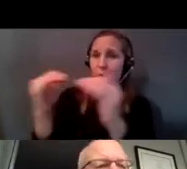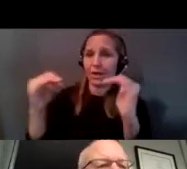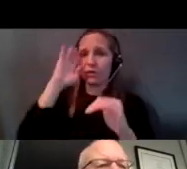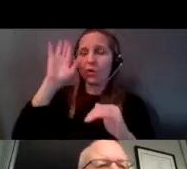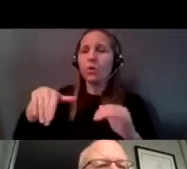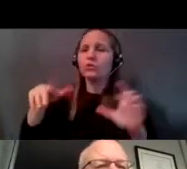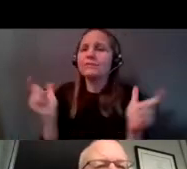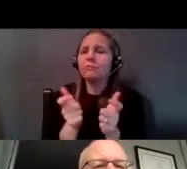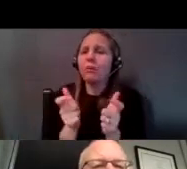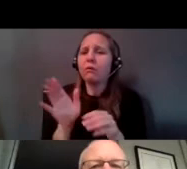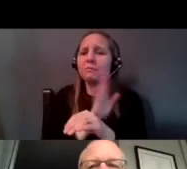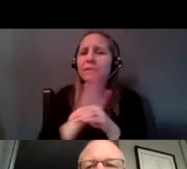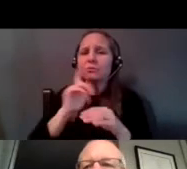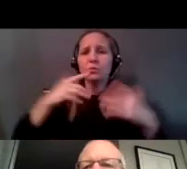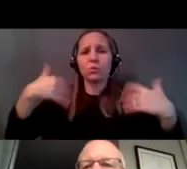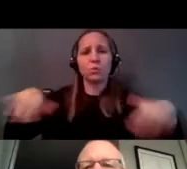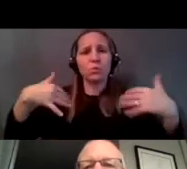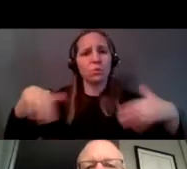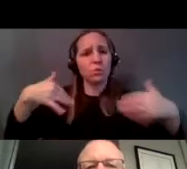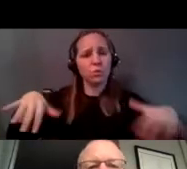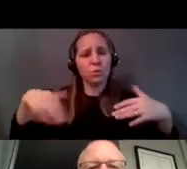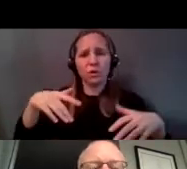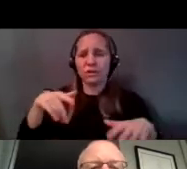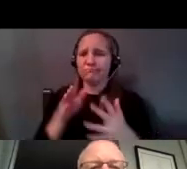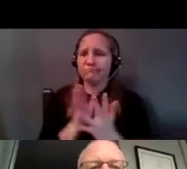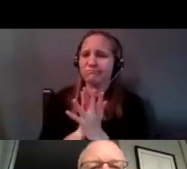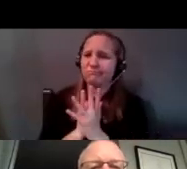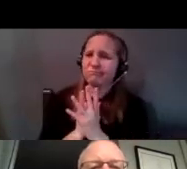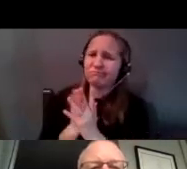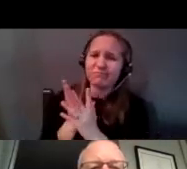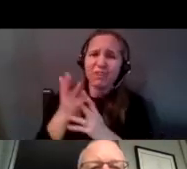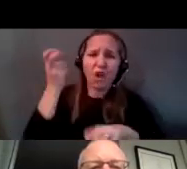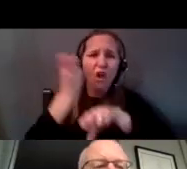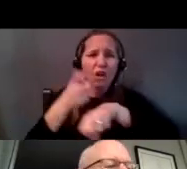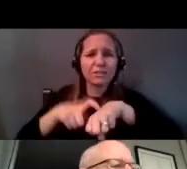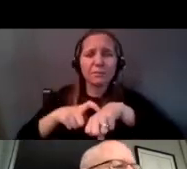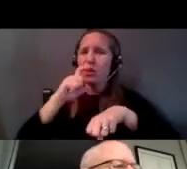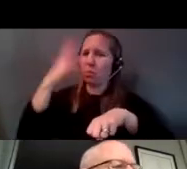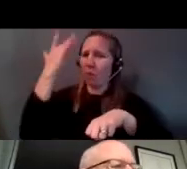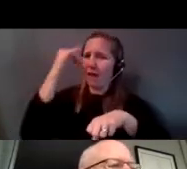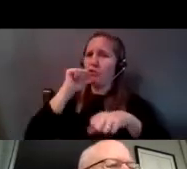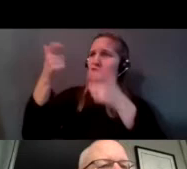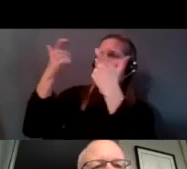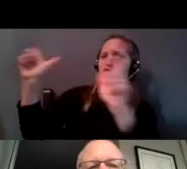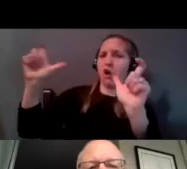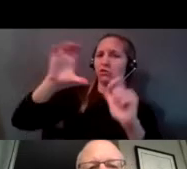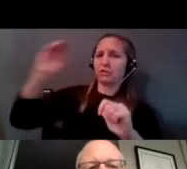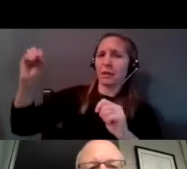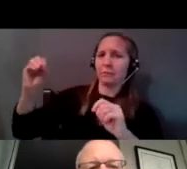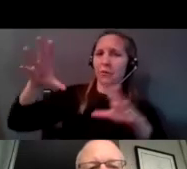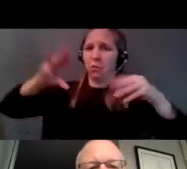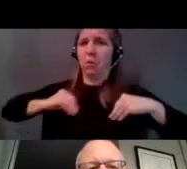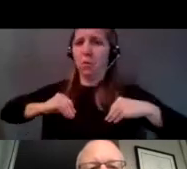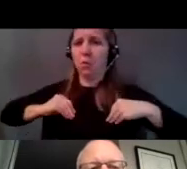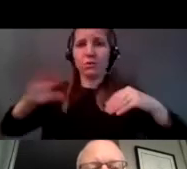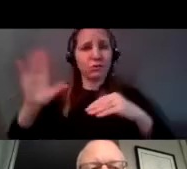hard. Many of those are run not by large corporations, but by local people. And often